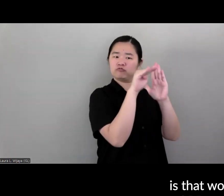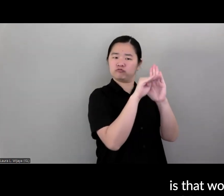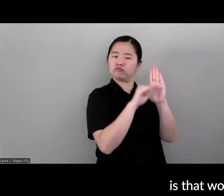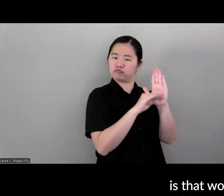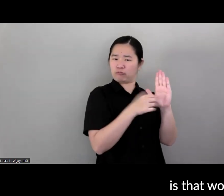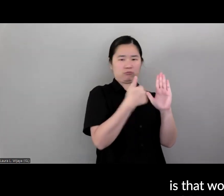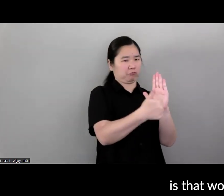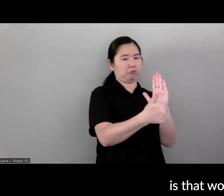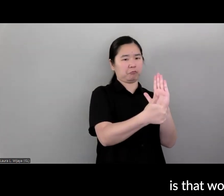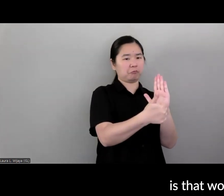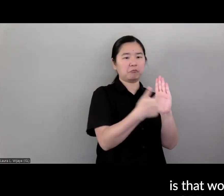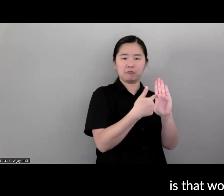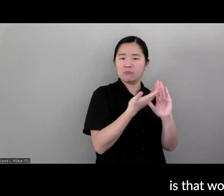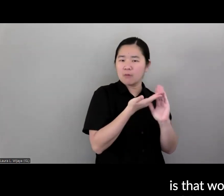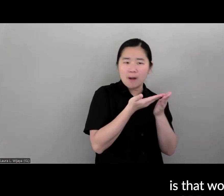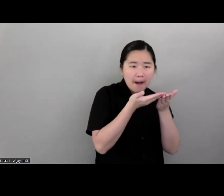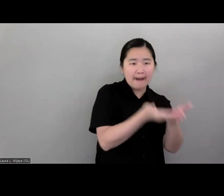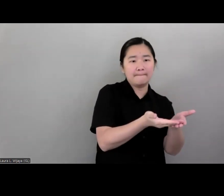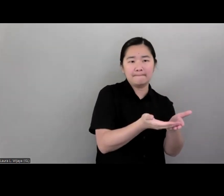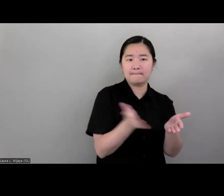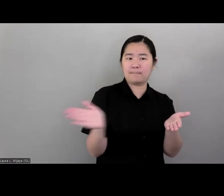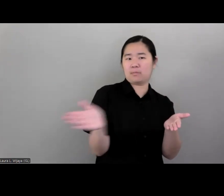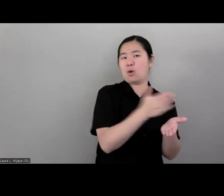is that working through the OPDs accessibility